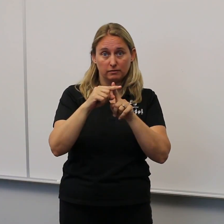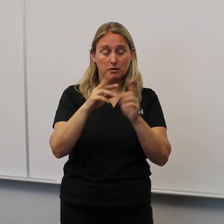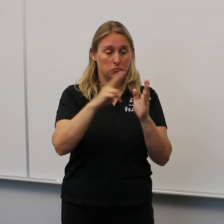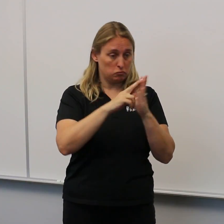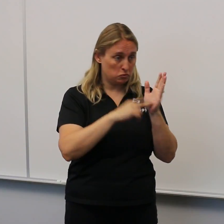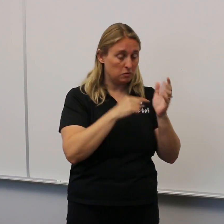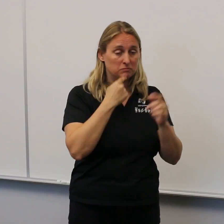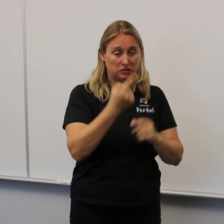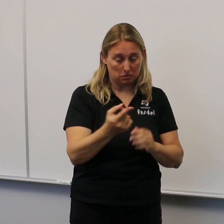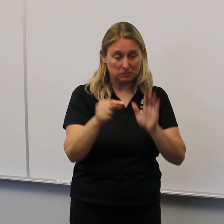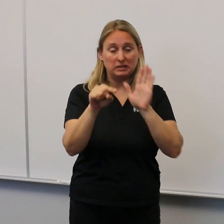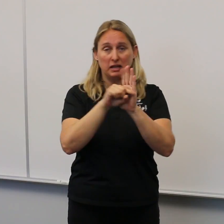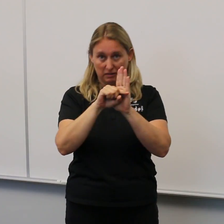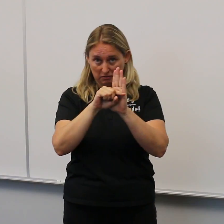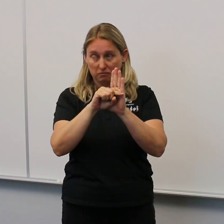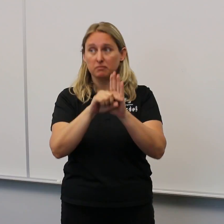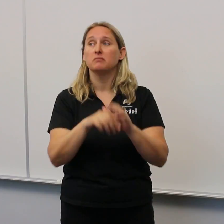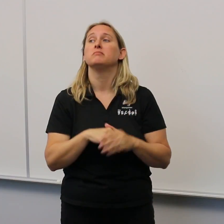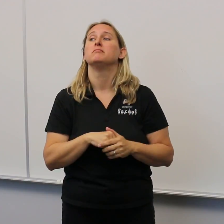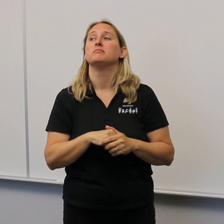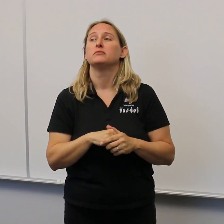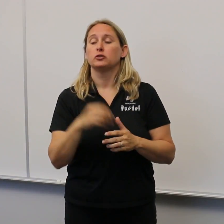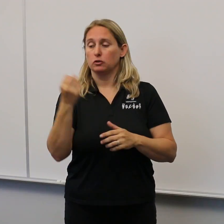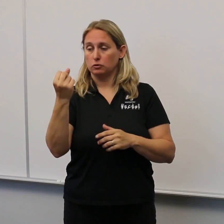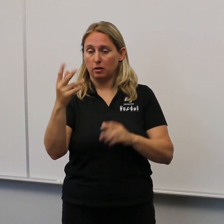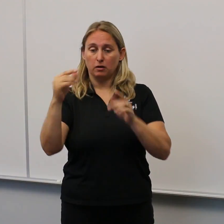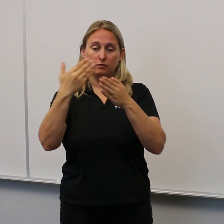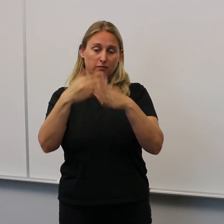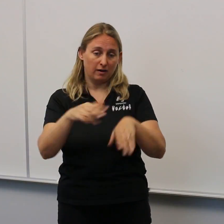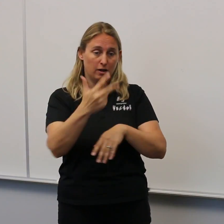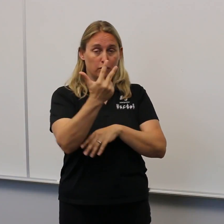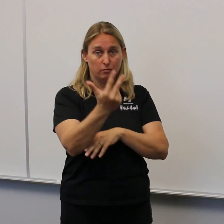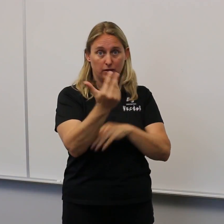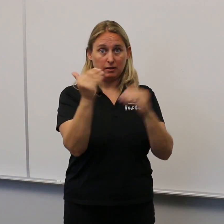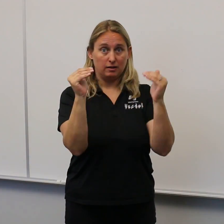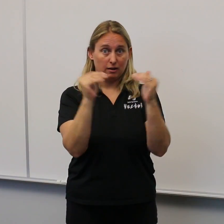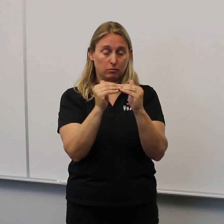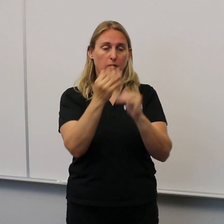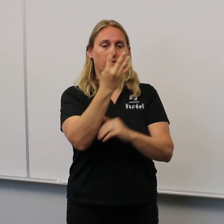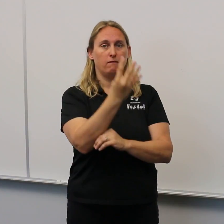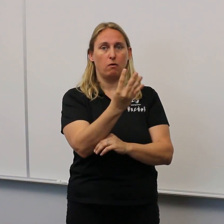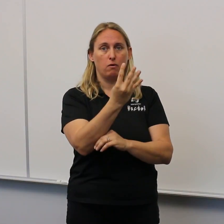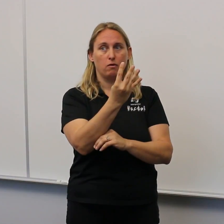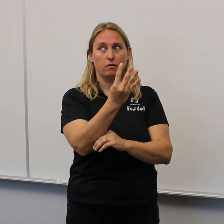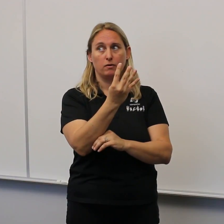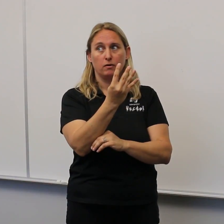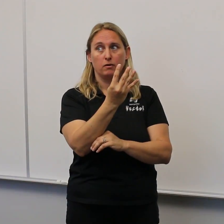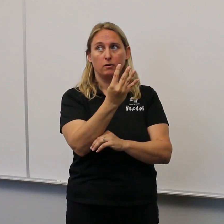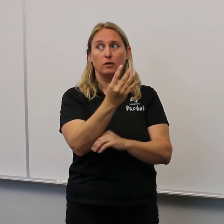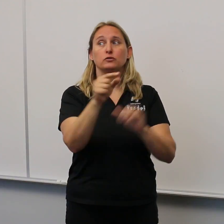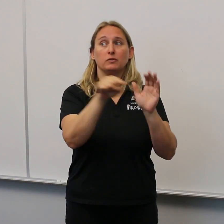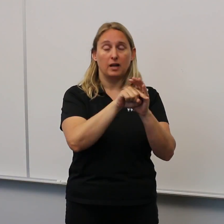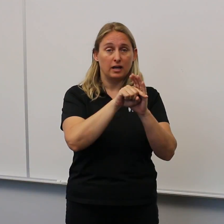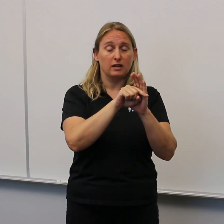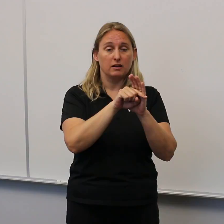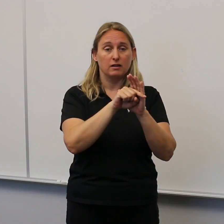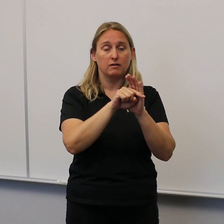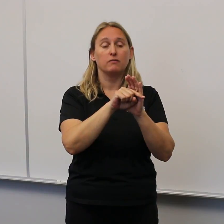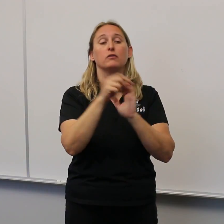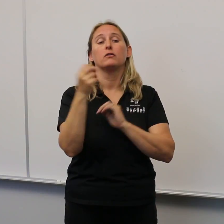my overall answer will be negative. 12 divided by 3 is 4, so negative 12 divided by positive